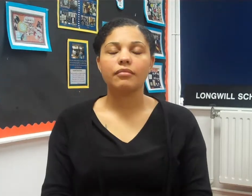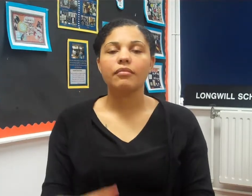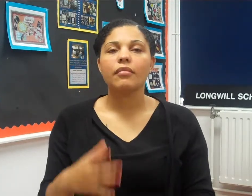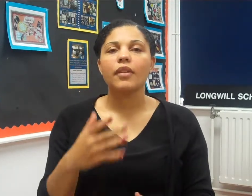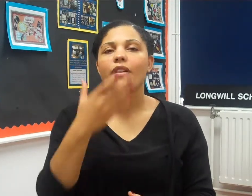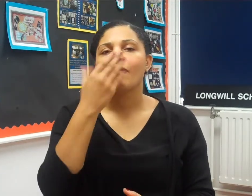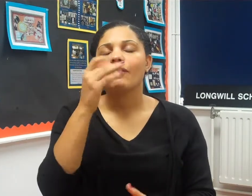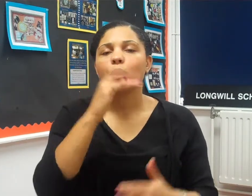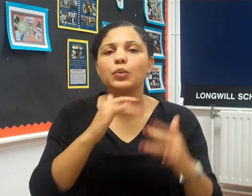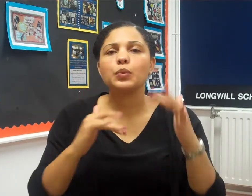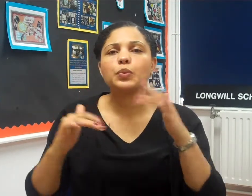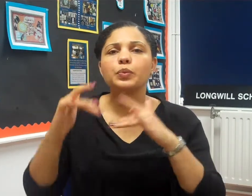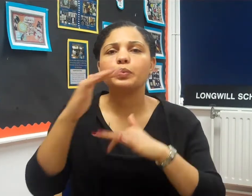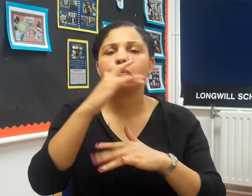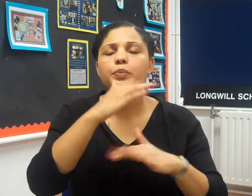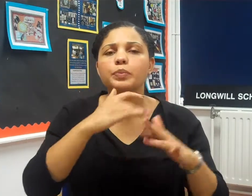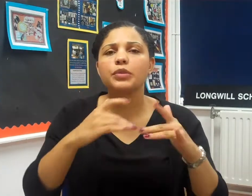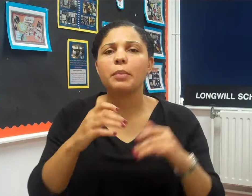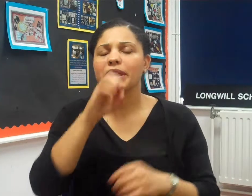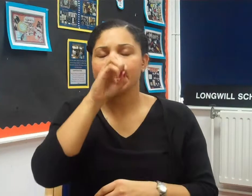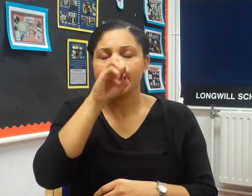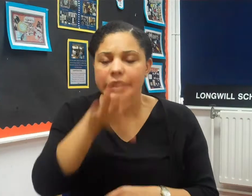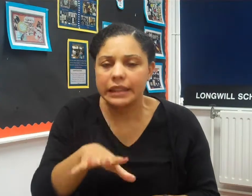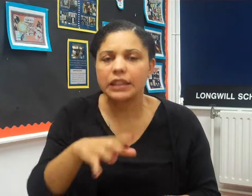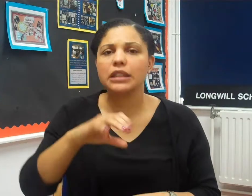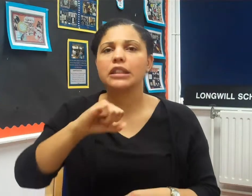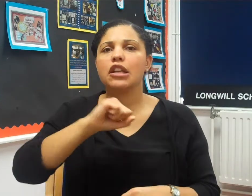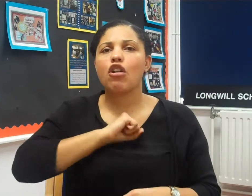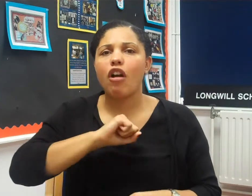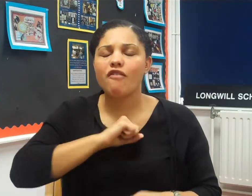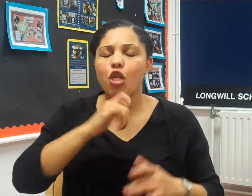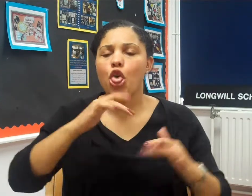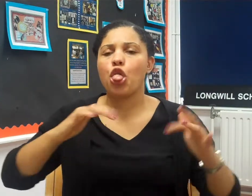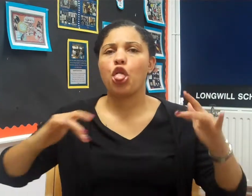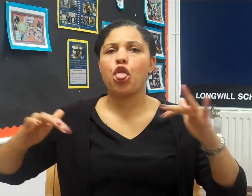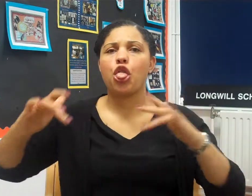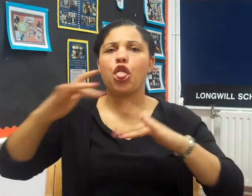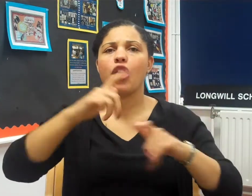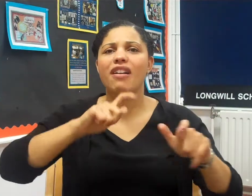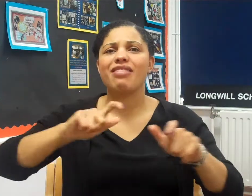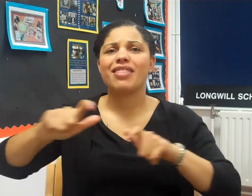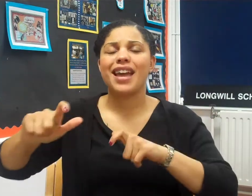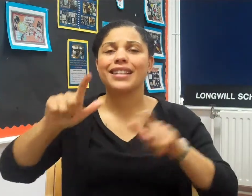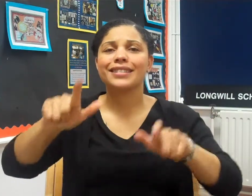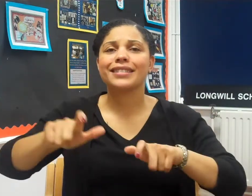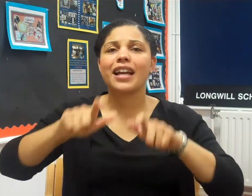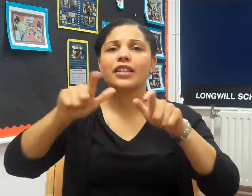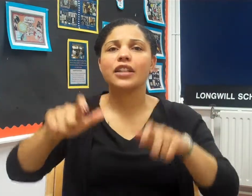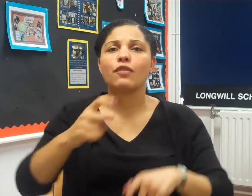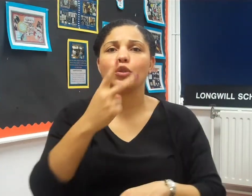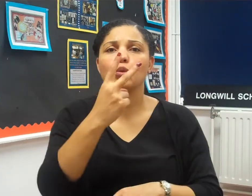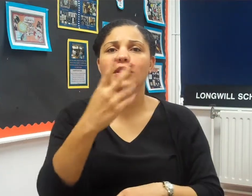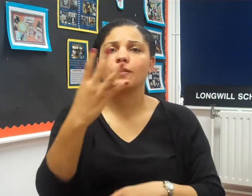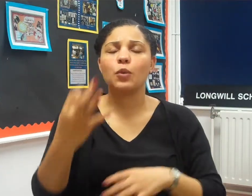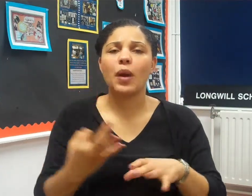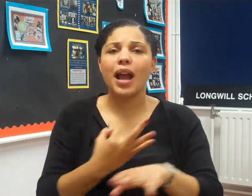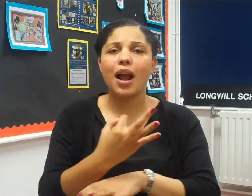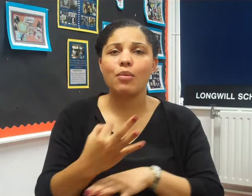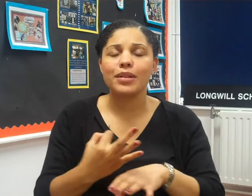The flu virus is present in droplets when we cough or sneeze, and survives outside the body for about a day. This makes it